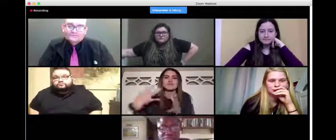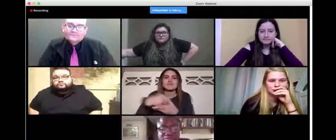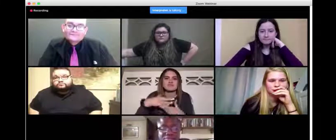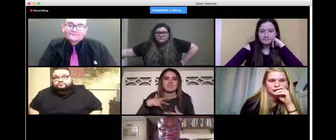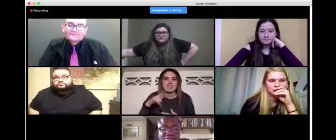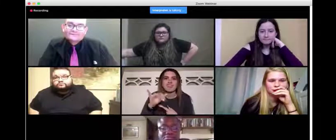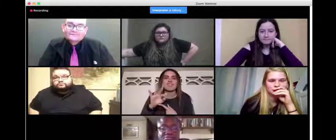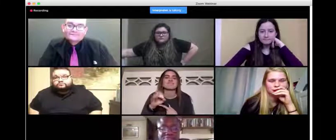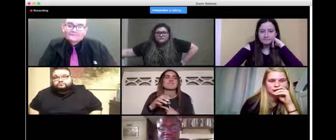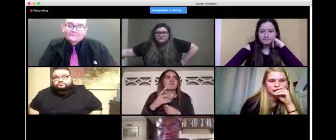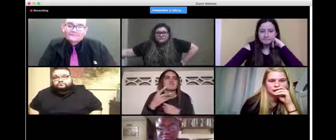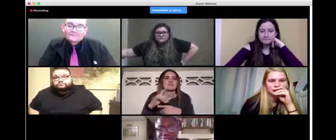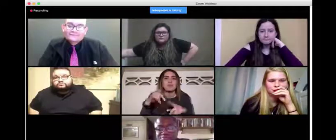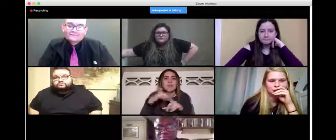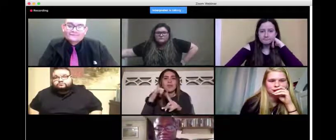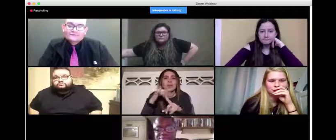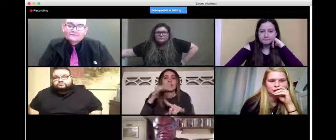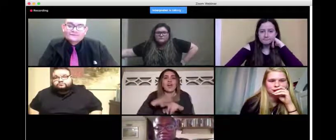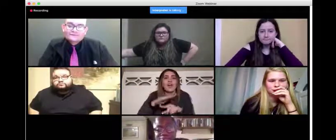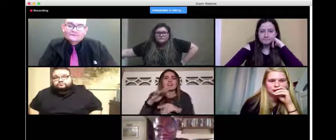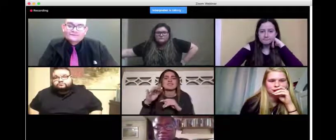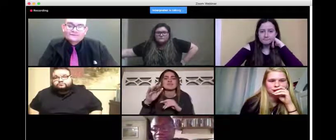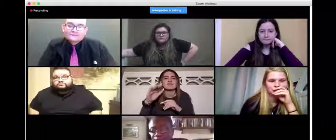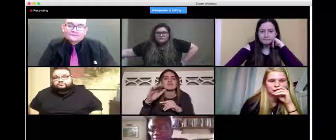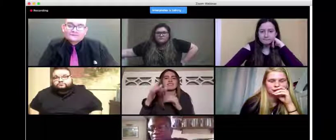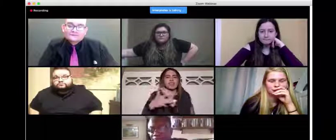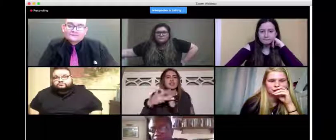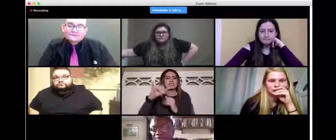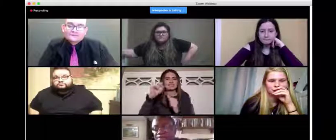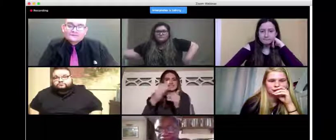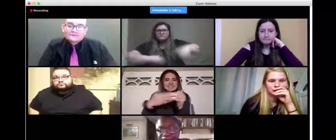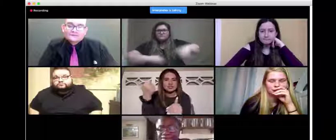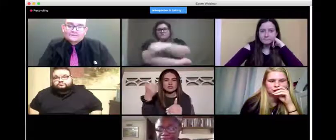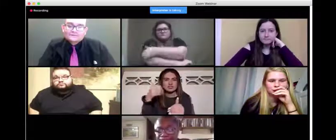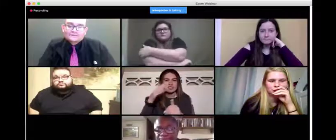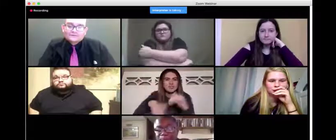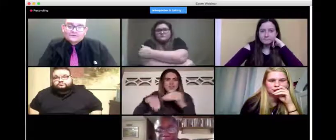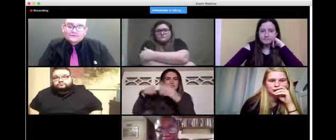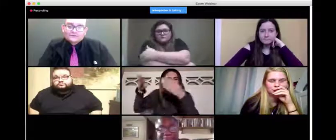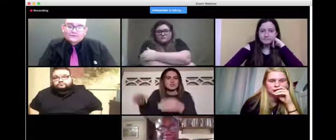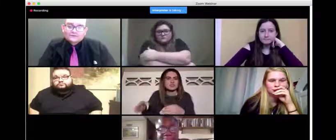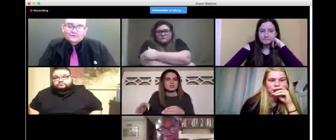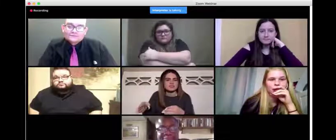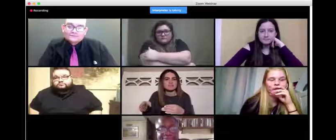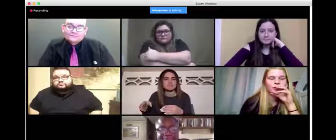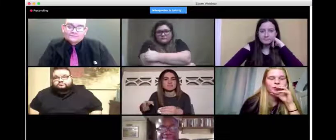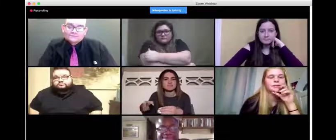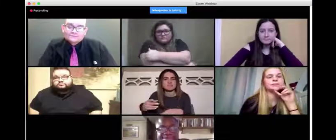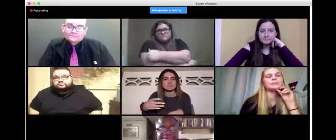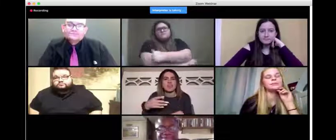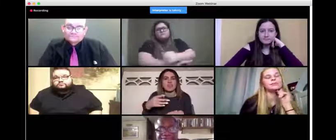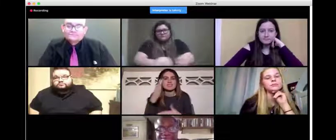is easier than in person. Some people, make comments and stuff, but they would never say that to you face to